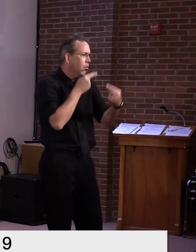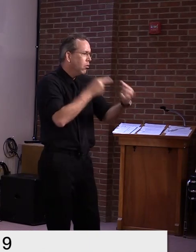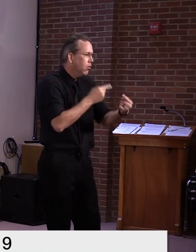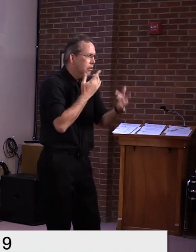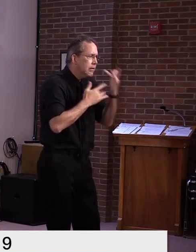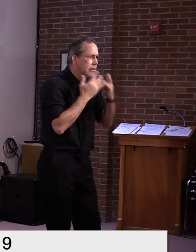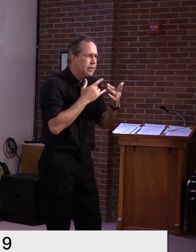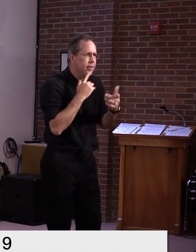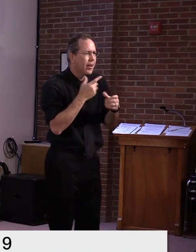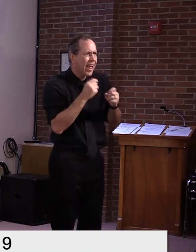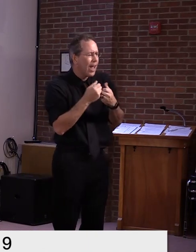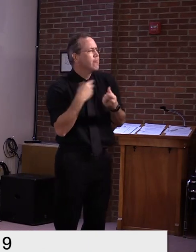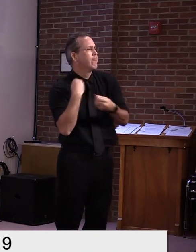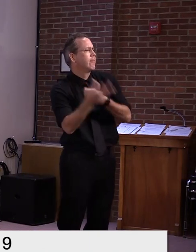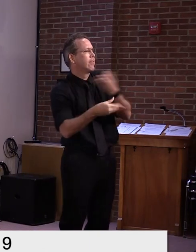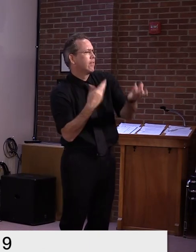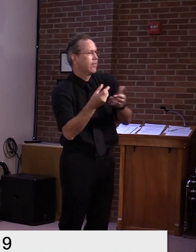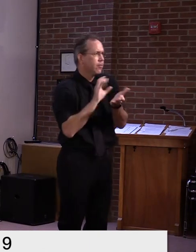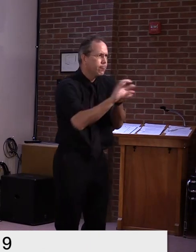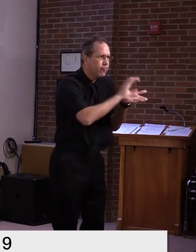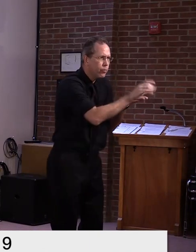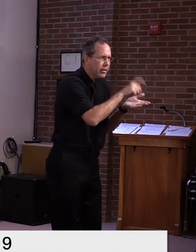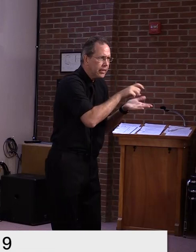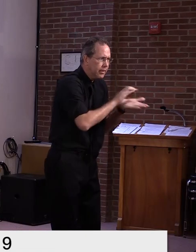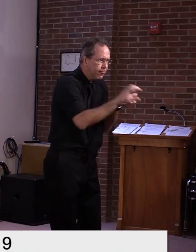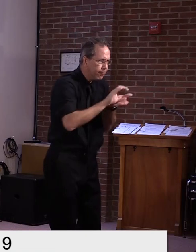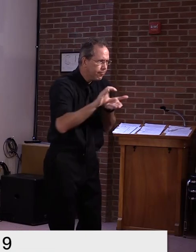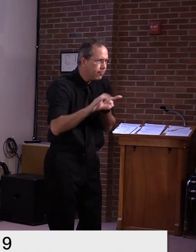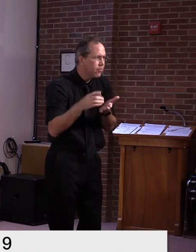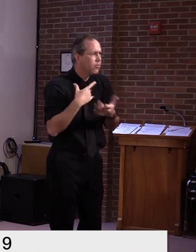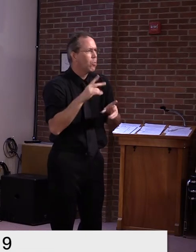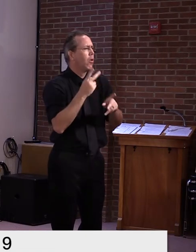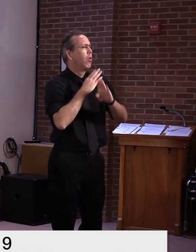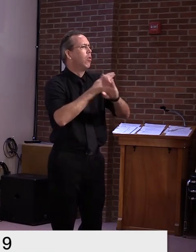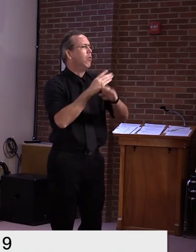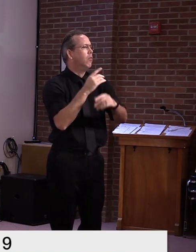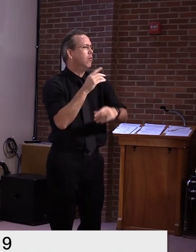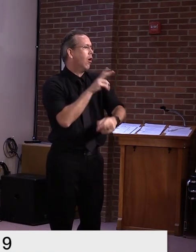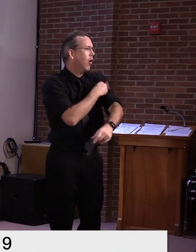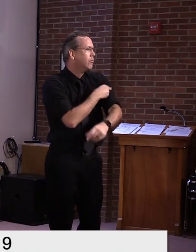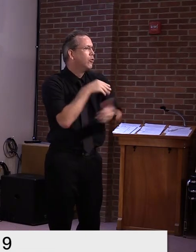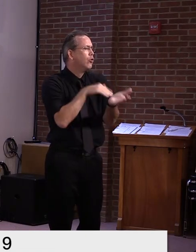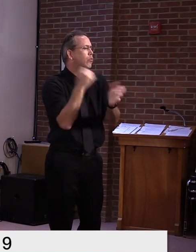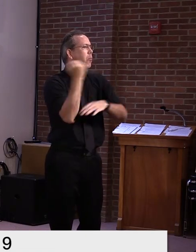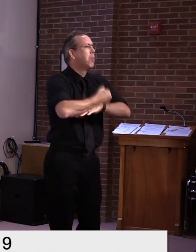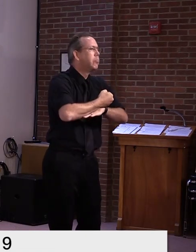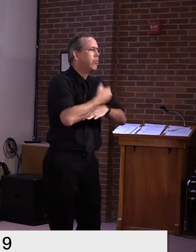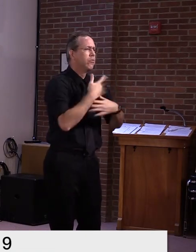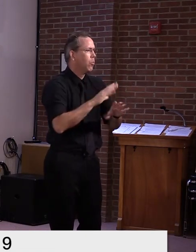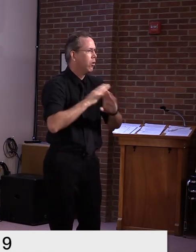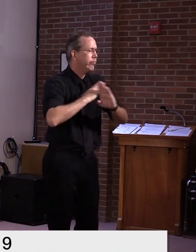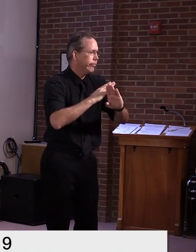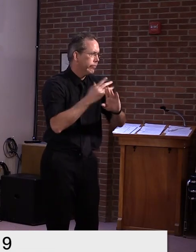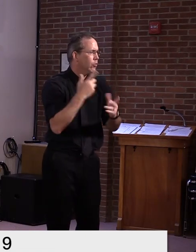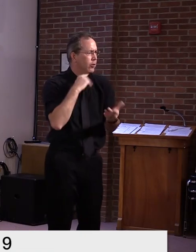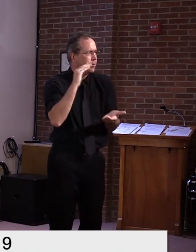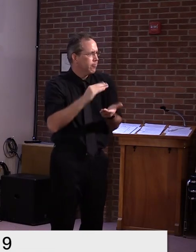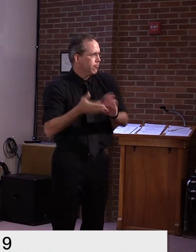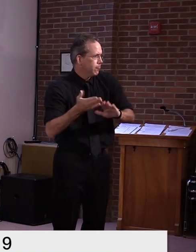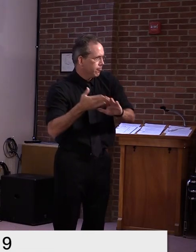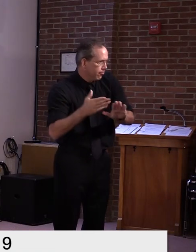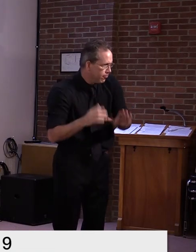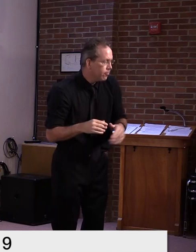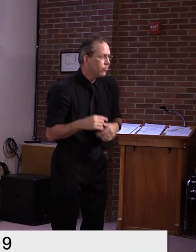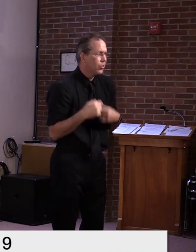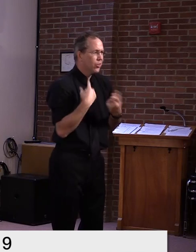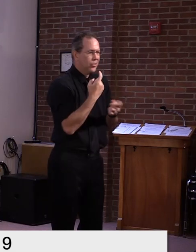providers from being forced to close their business. During the immediate crisis, AHS was able to get